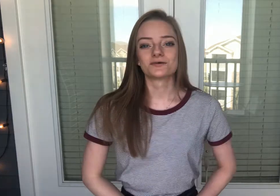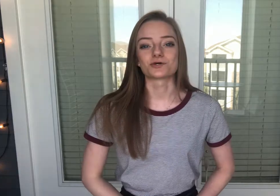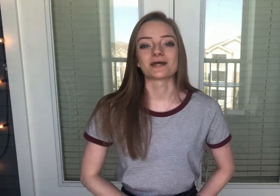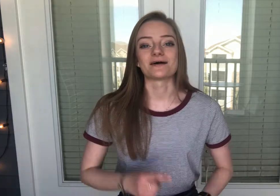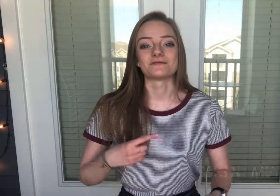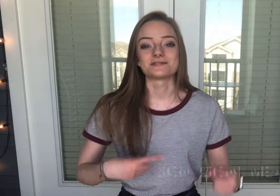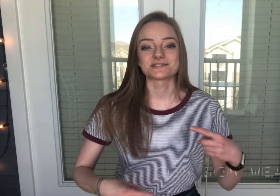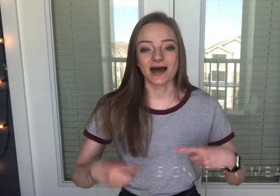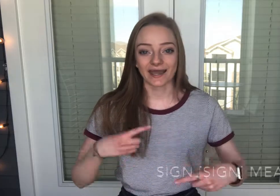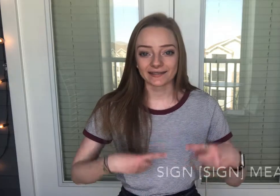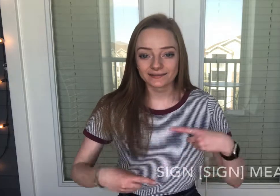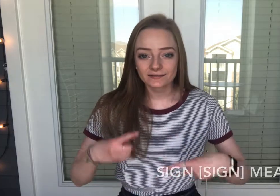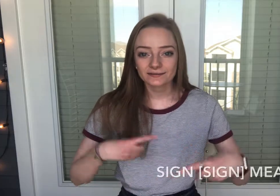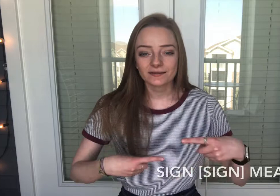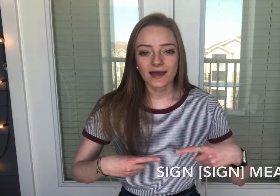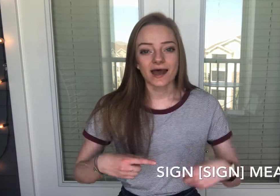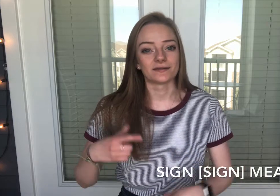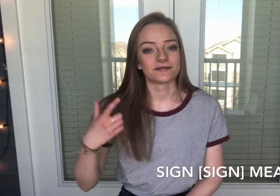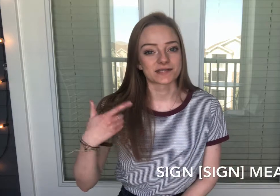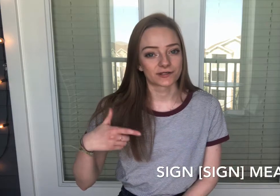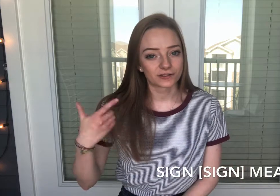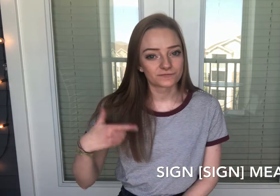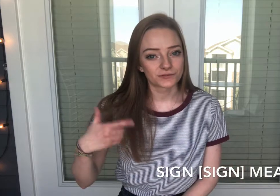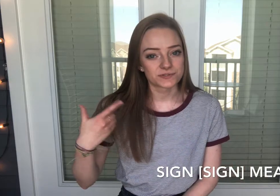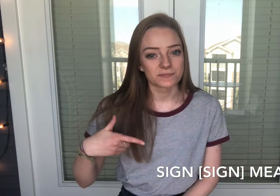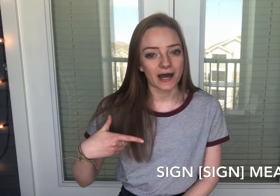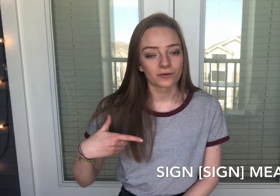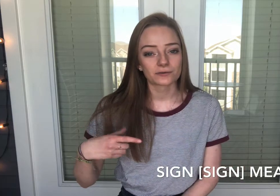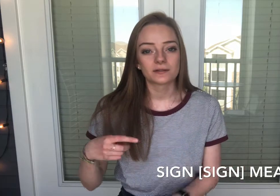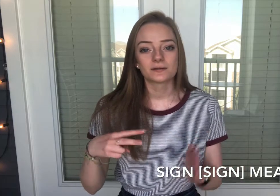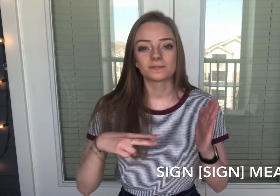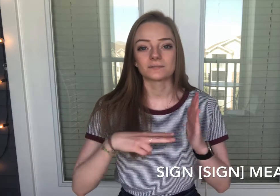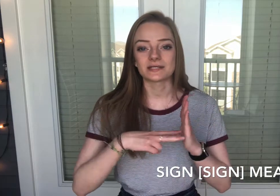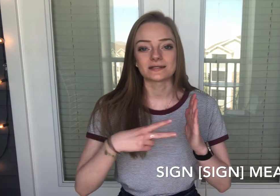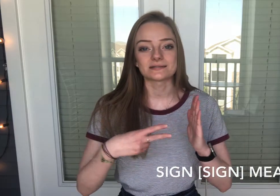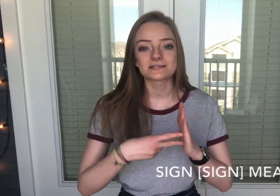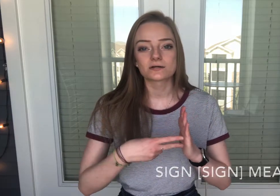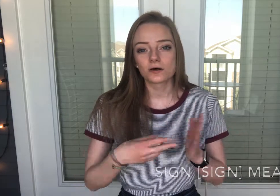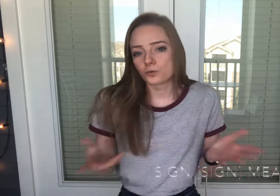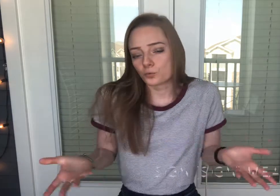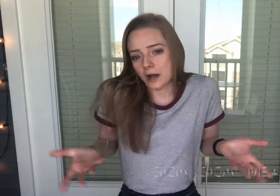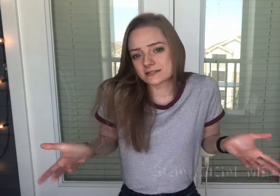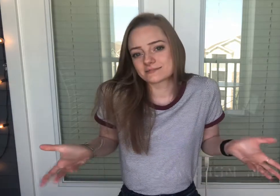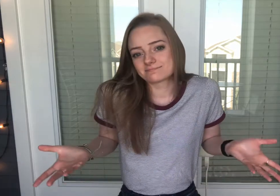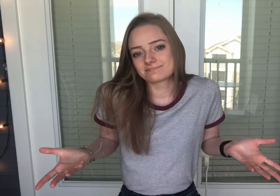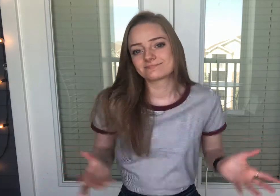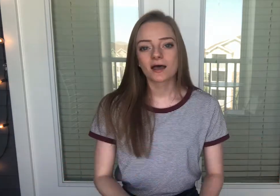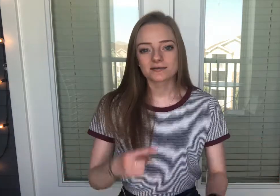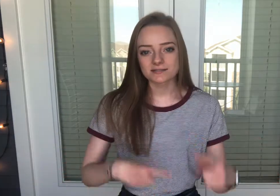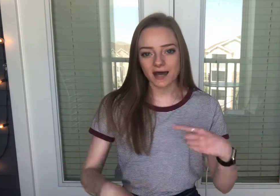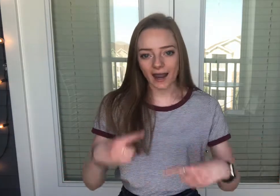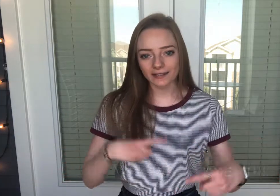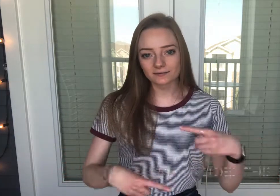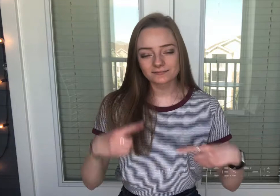we have sign, and then the sign you're confused about means what? Sign